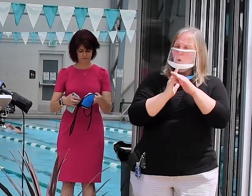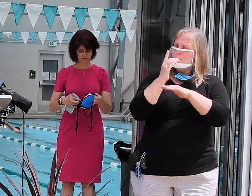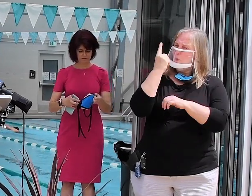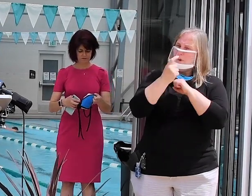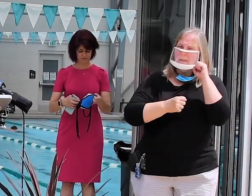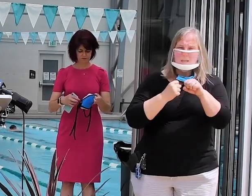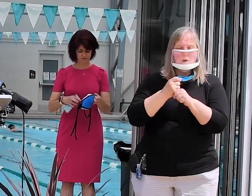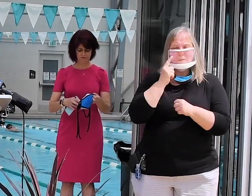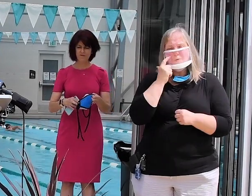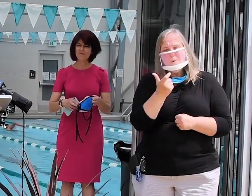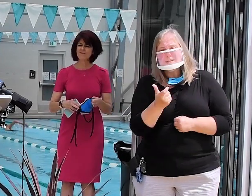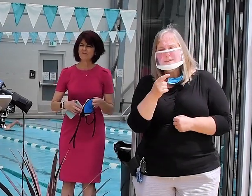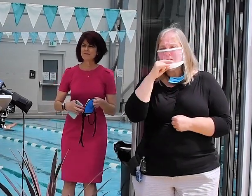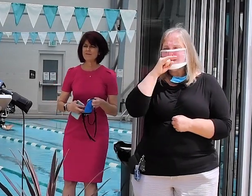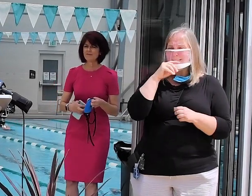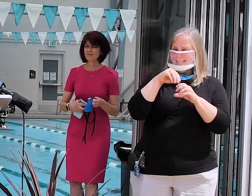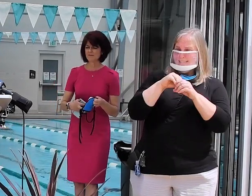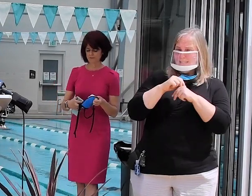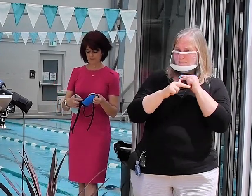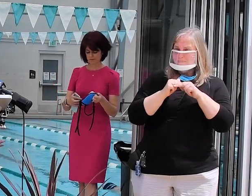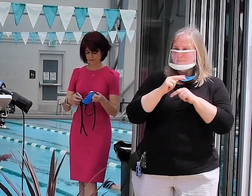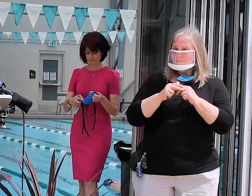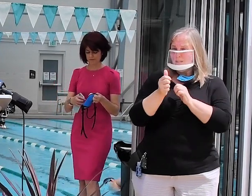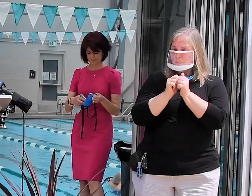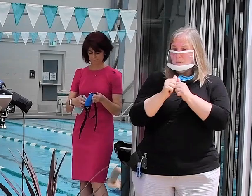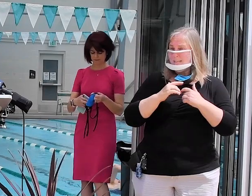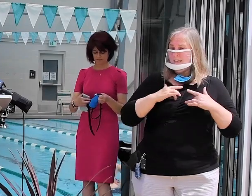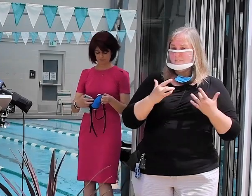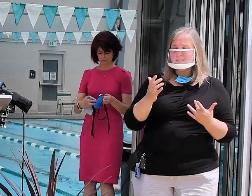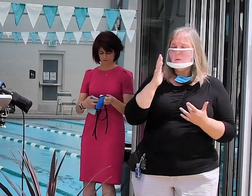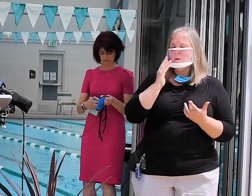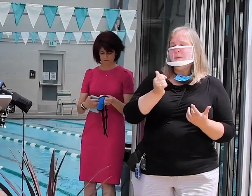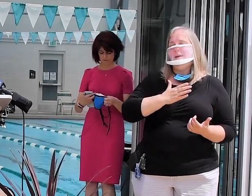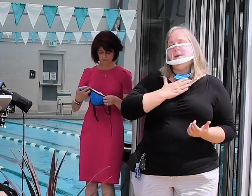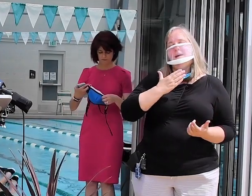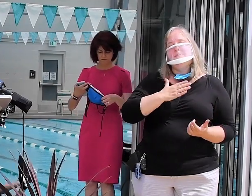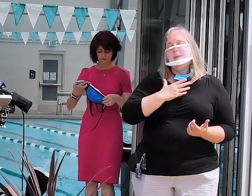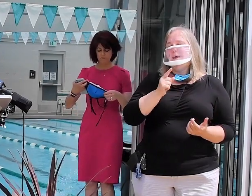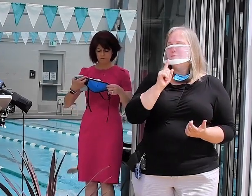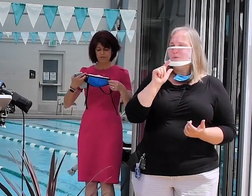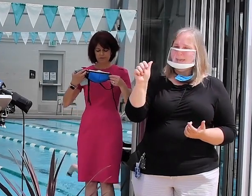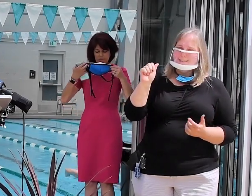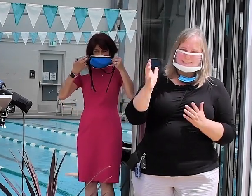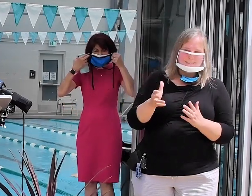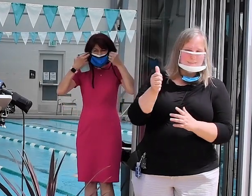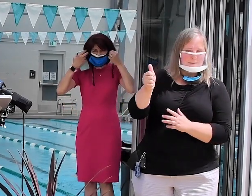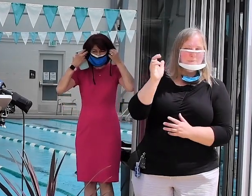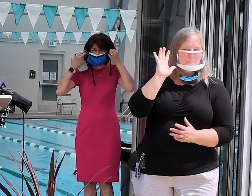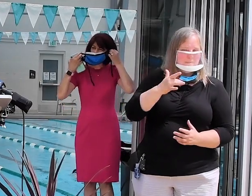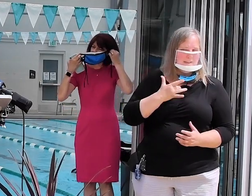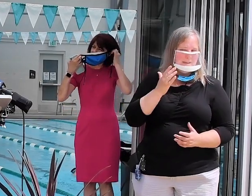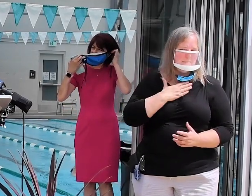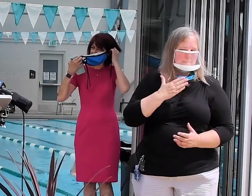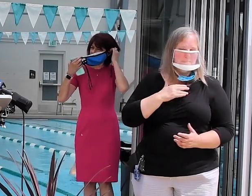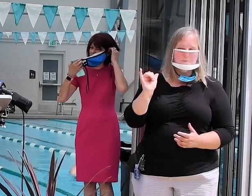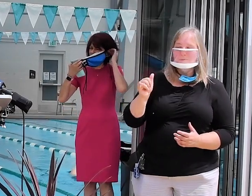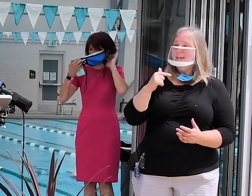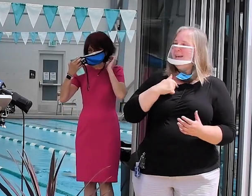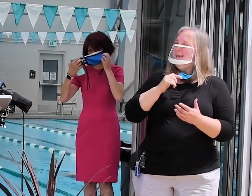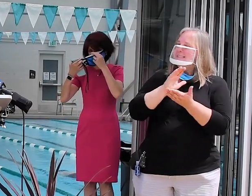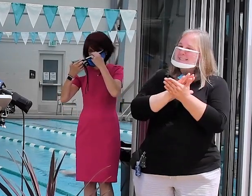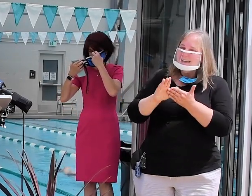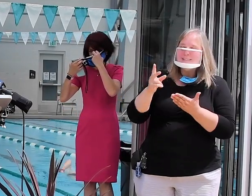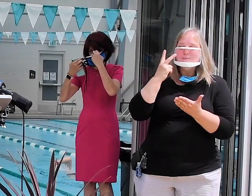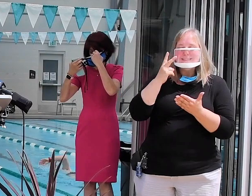their child's indoor sporting events will be very happy, and I'm sure the athletes will be too. It is so nice to start seeing